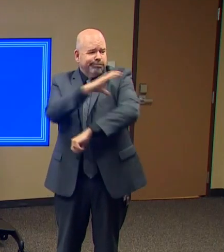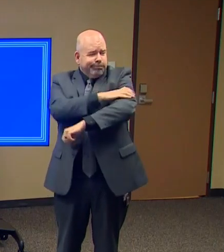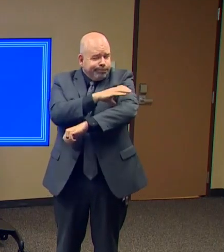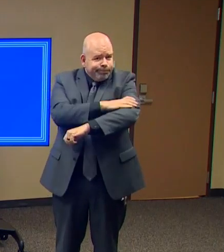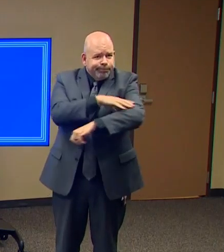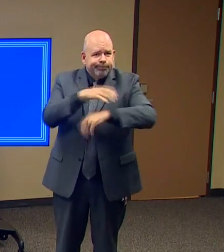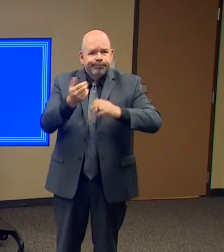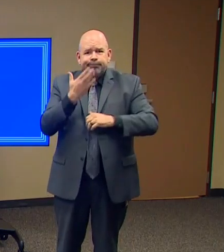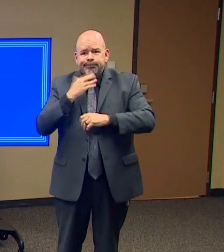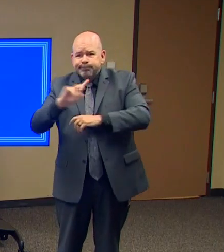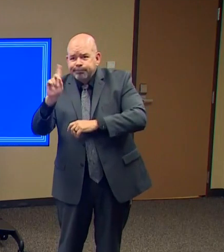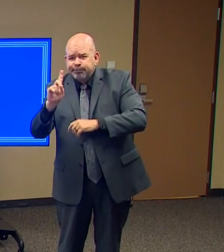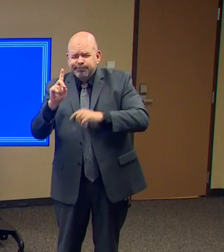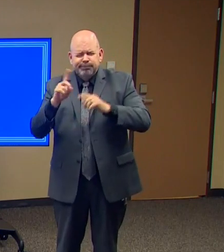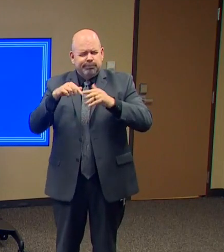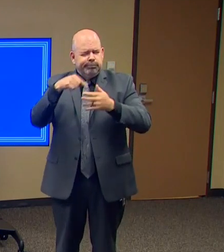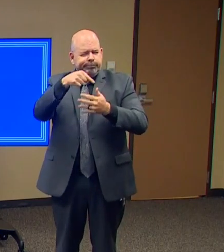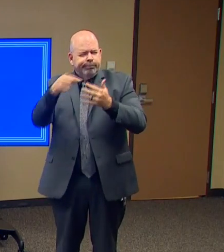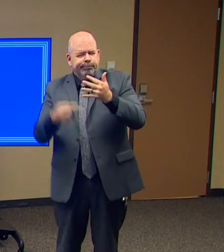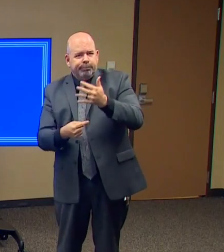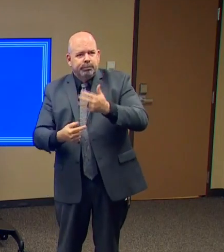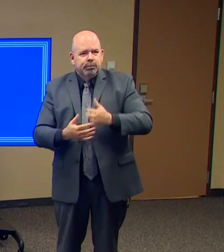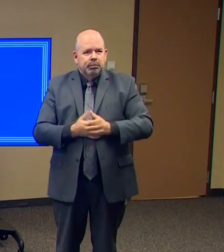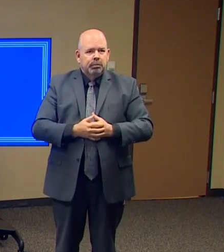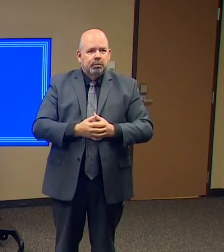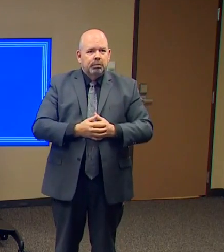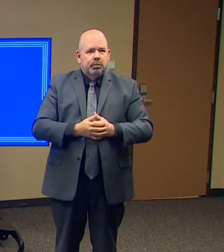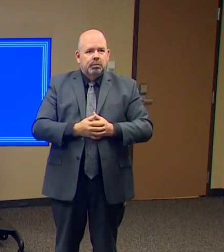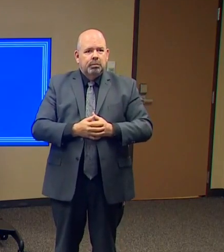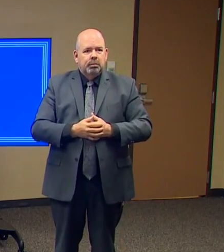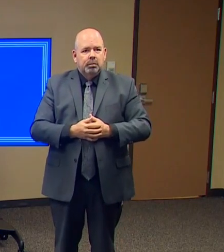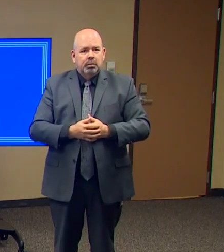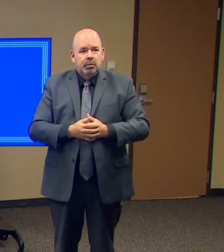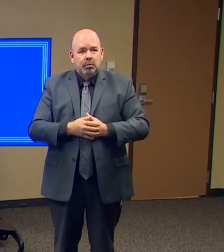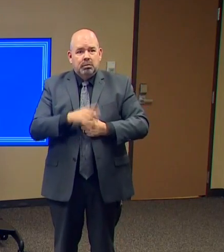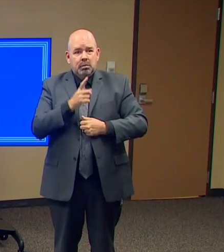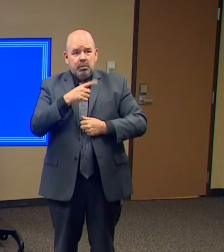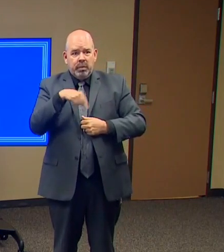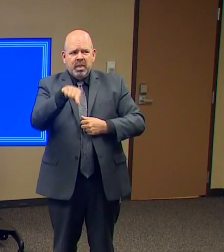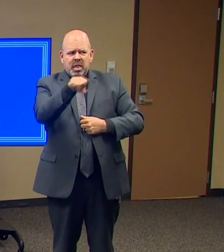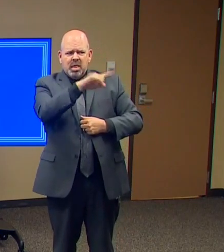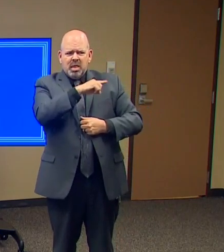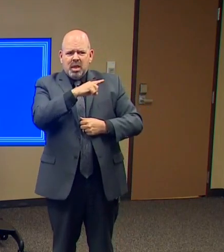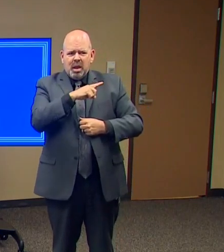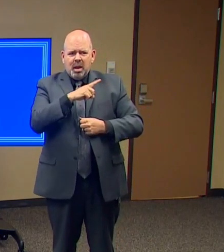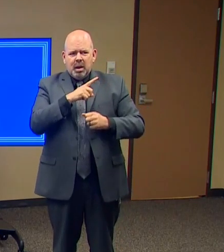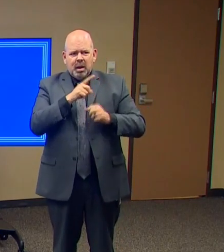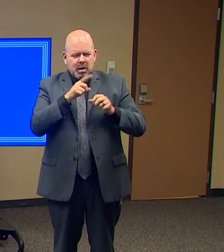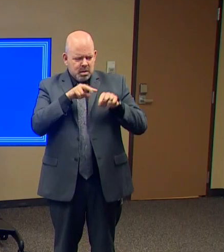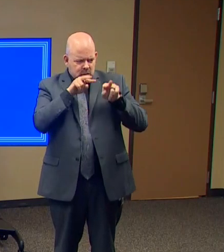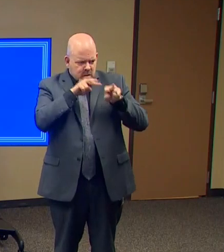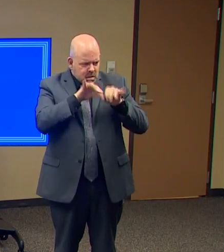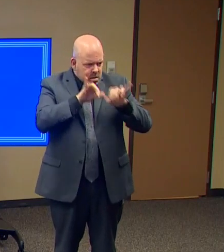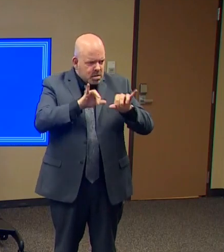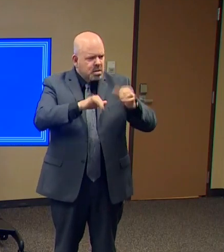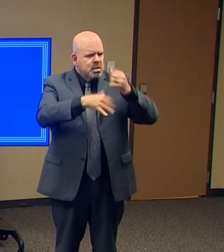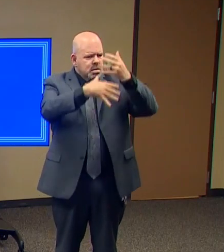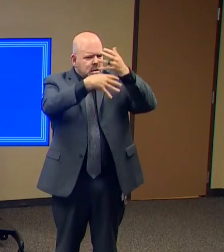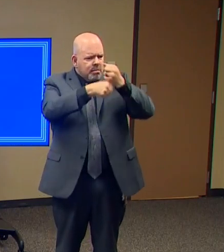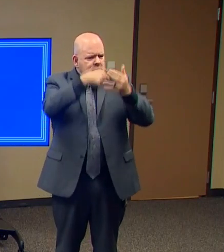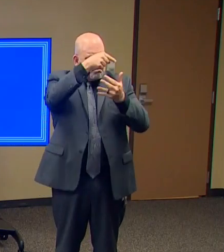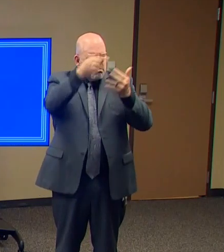And it has a sheet for them, and it's pretty easy to read, simplified, shorter than the other one